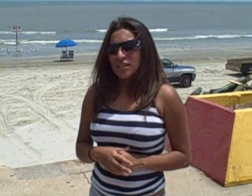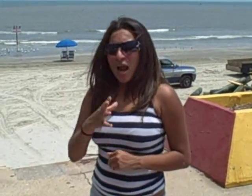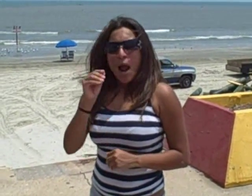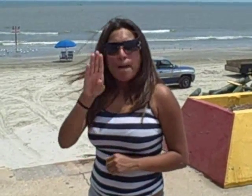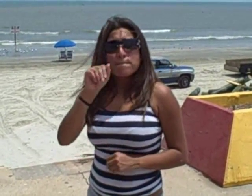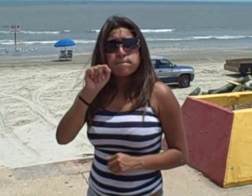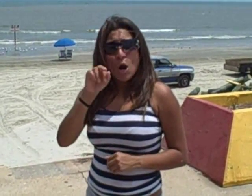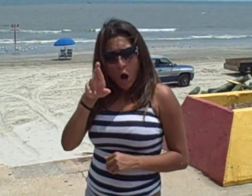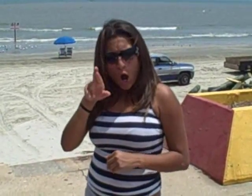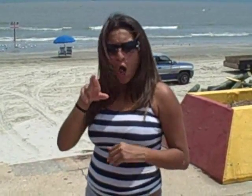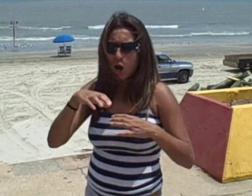I'm winding down west And know But